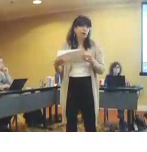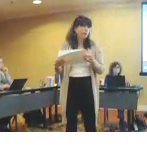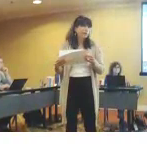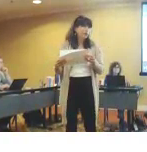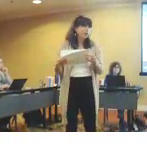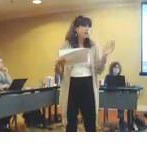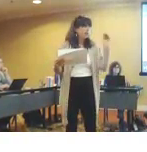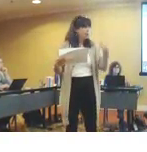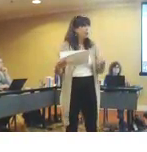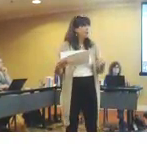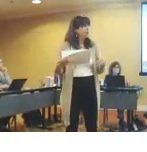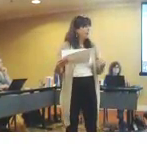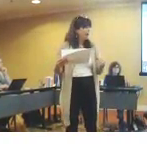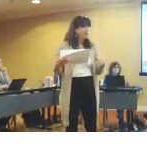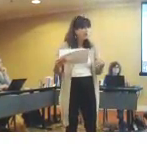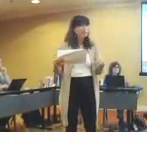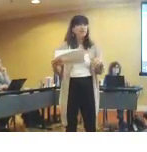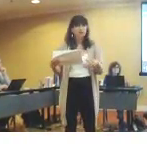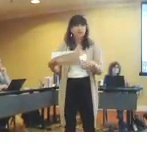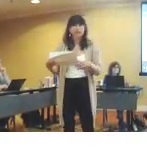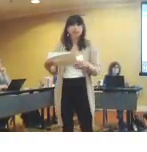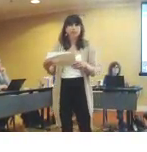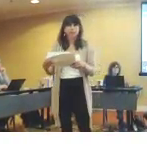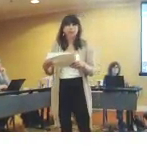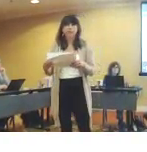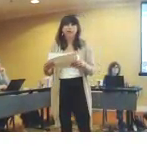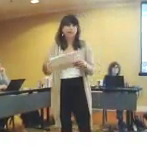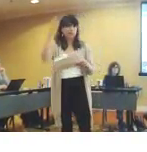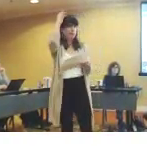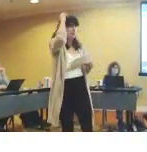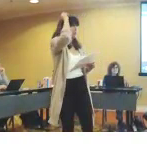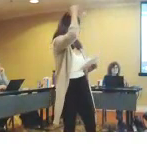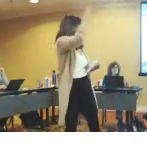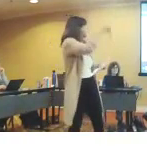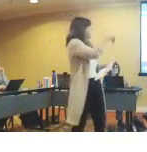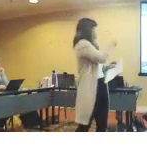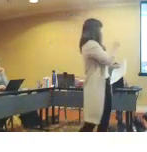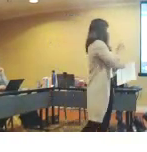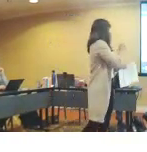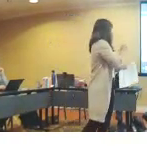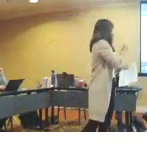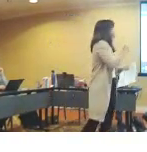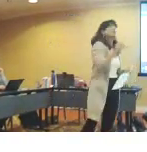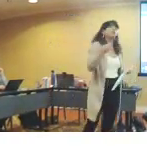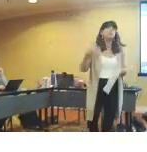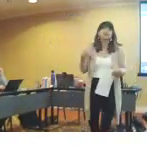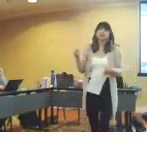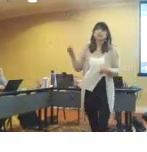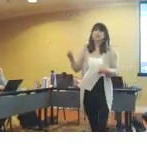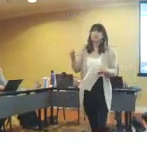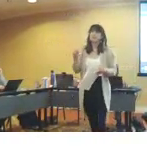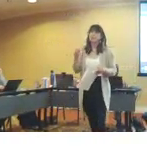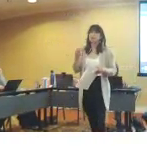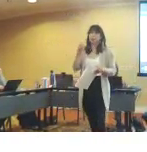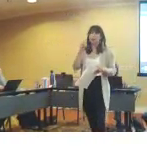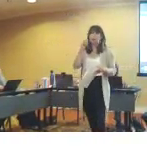refining our recommendations that will go into the final CRIS Committee report at the end of the year. And then we'll confirm